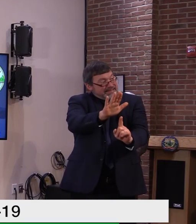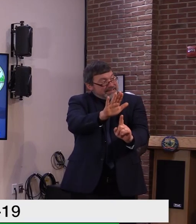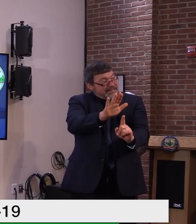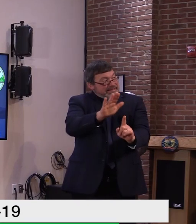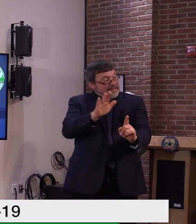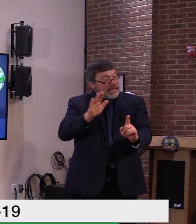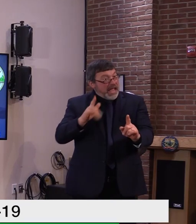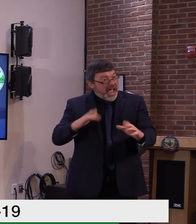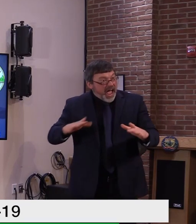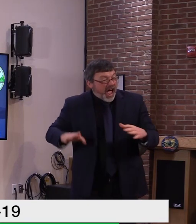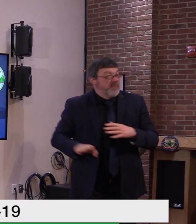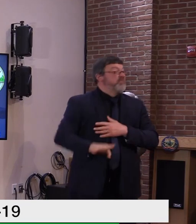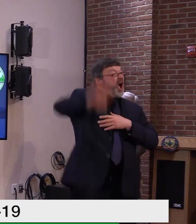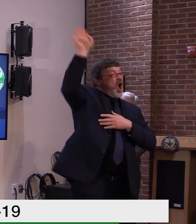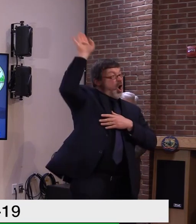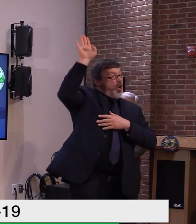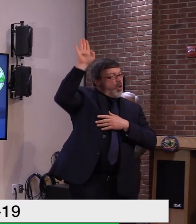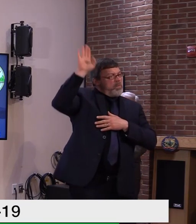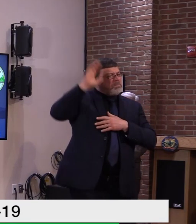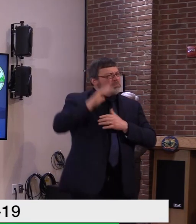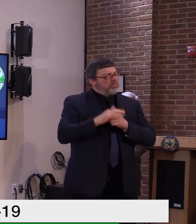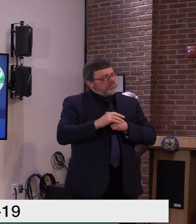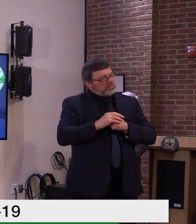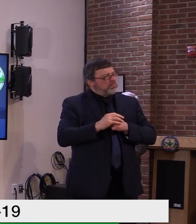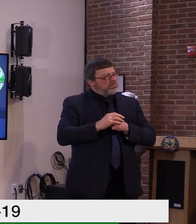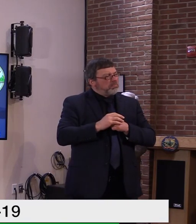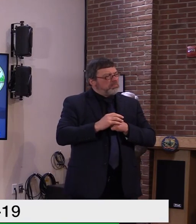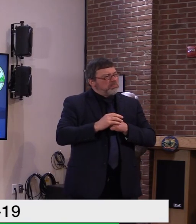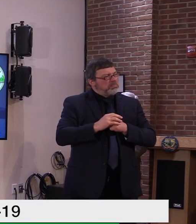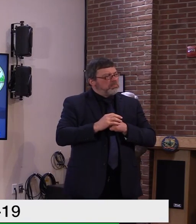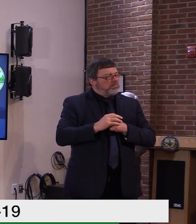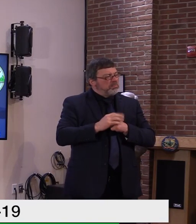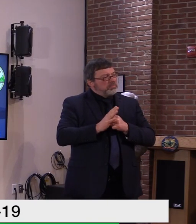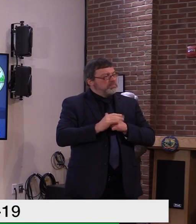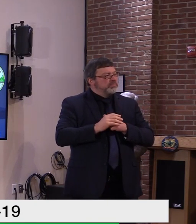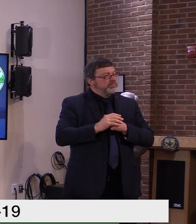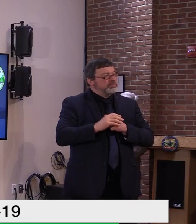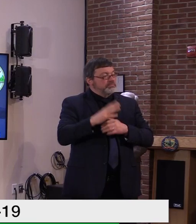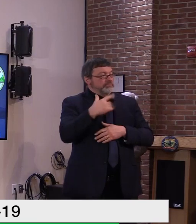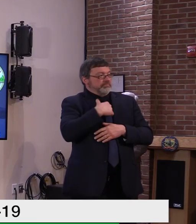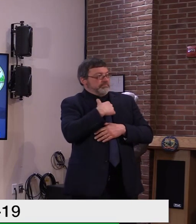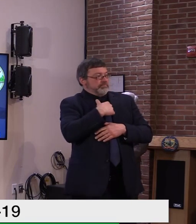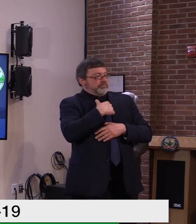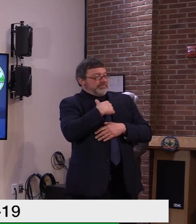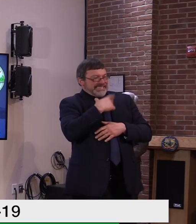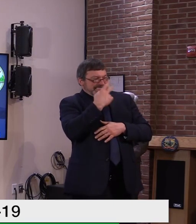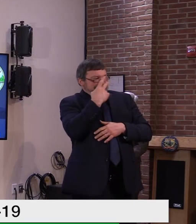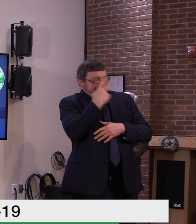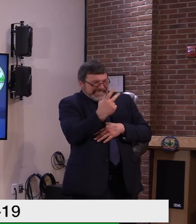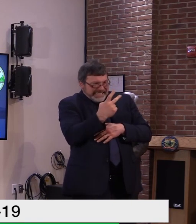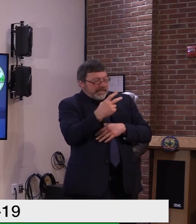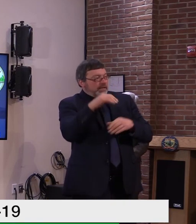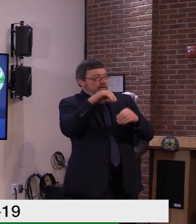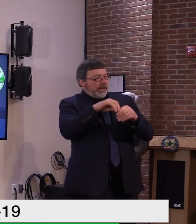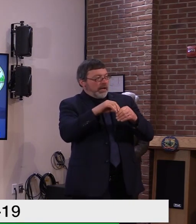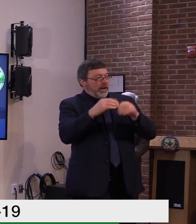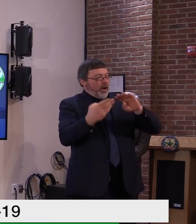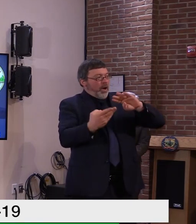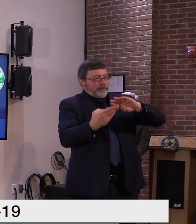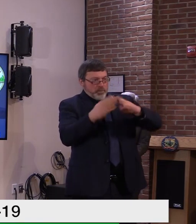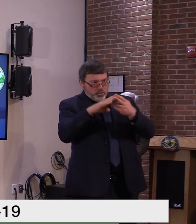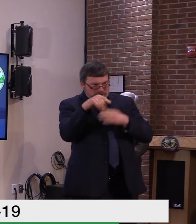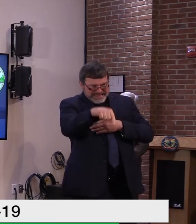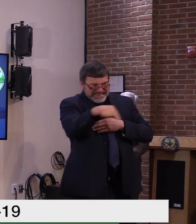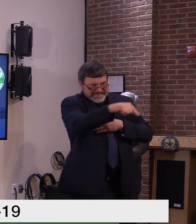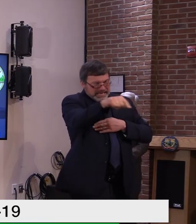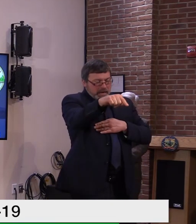I think we're seeing more cases in the community as opposed to ones that are specifically identified as having an